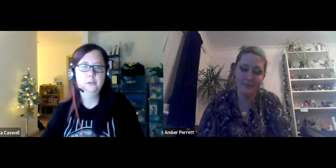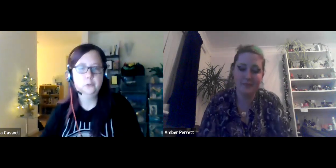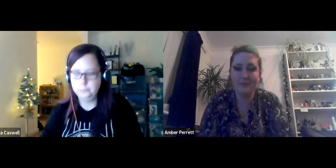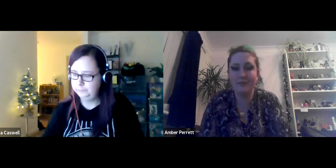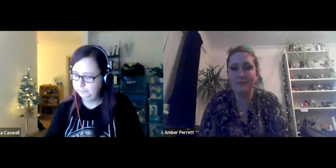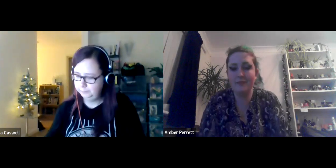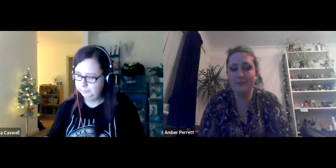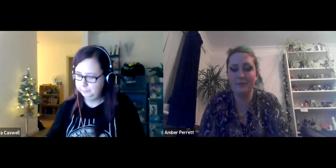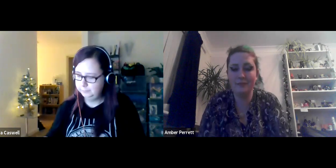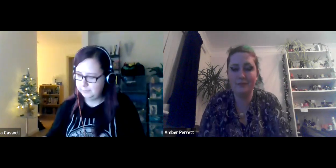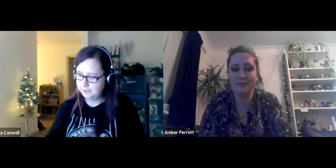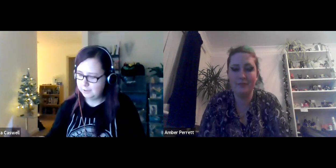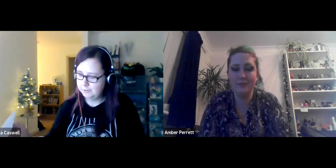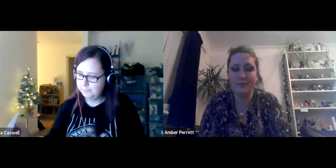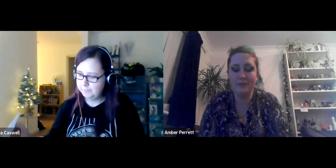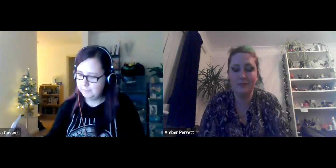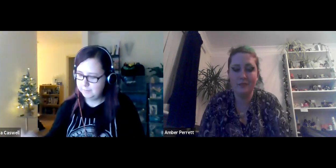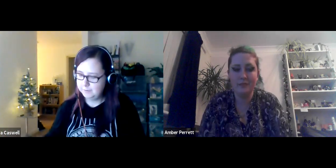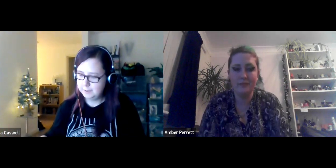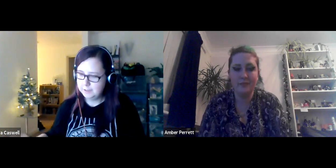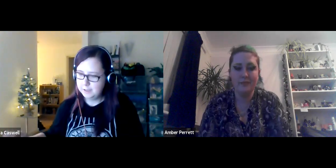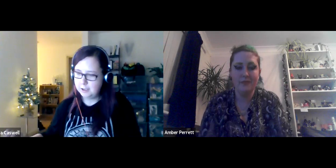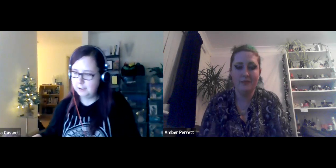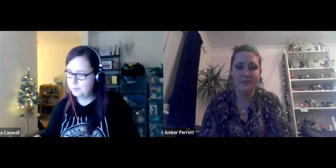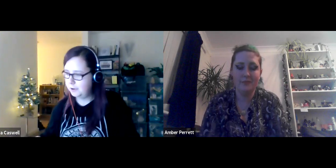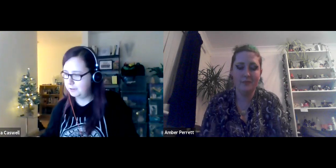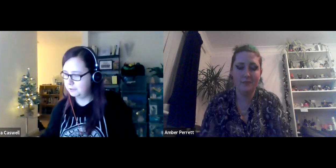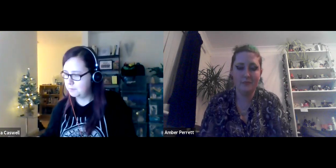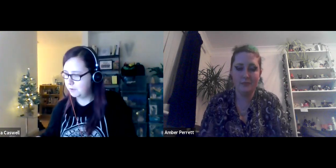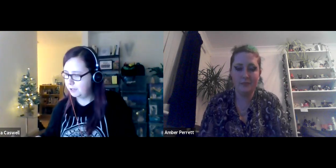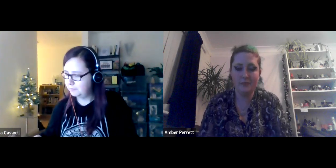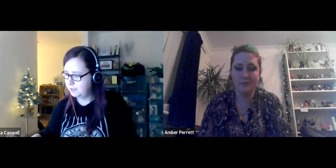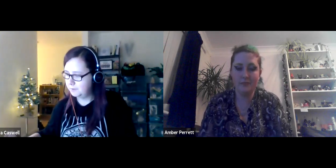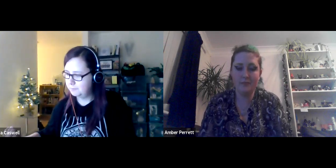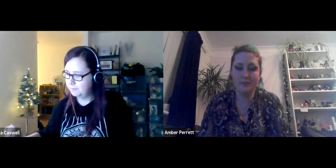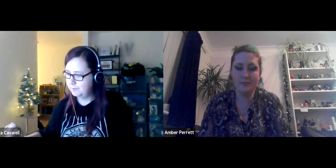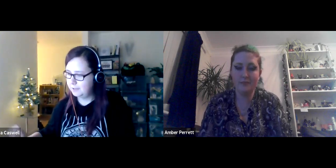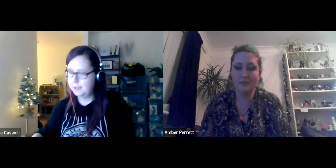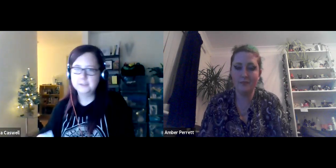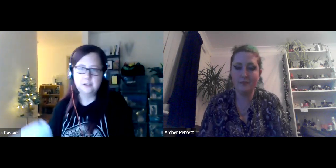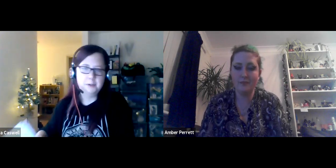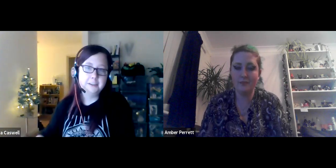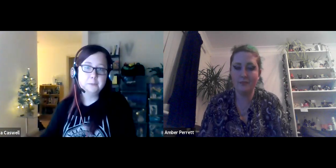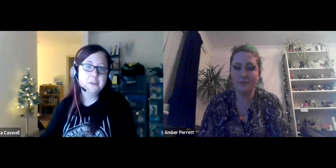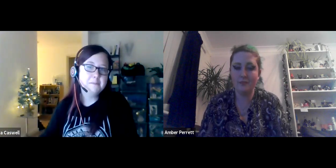Cool. Okay. I don't remember any of the other timelines, so we'll come back